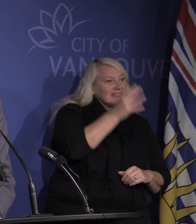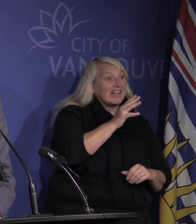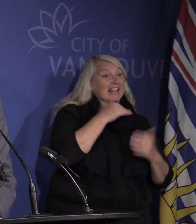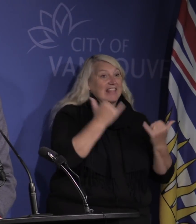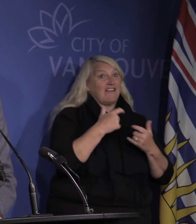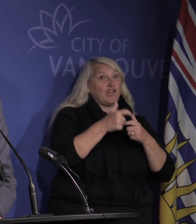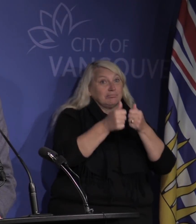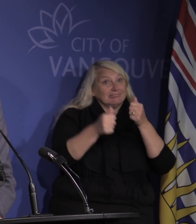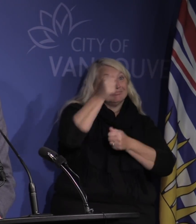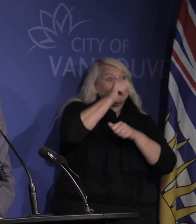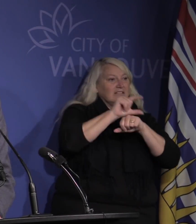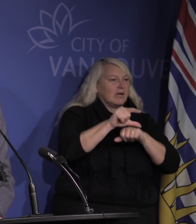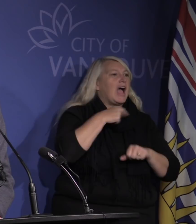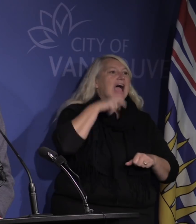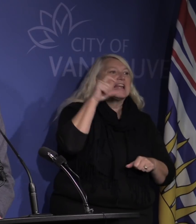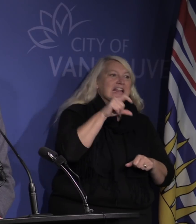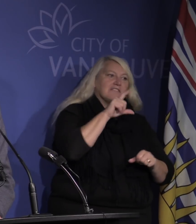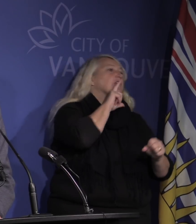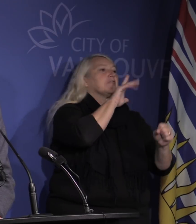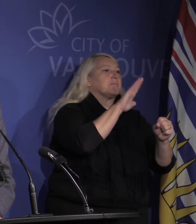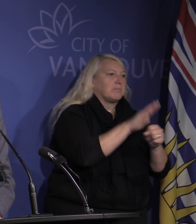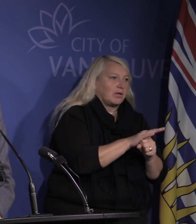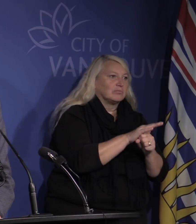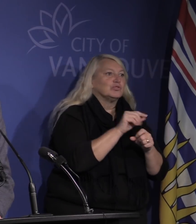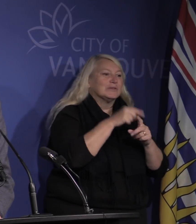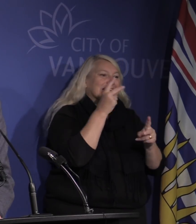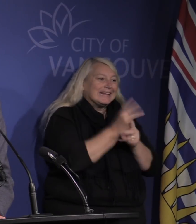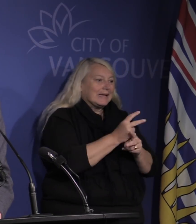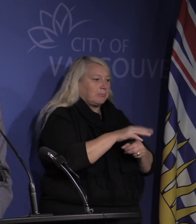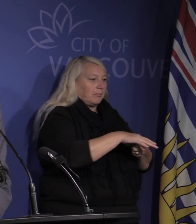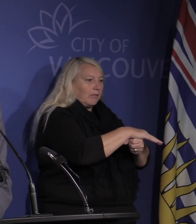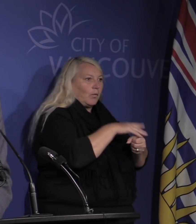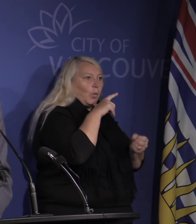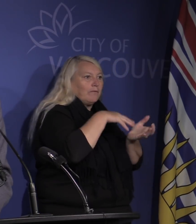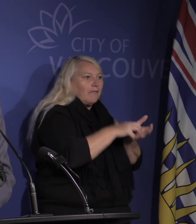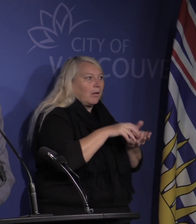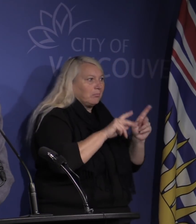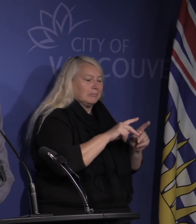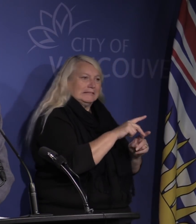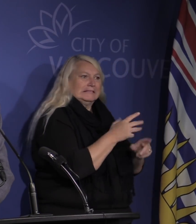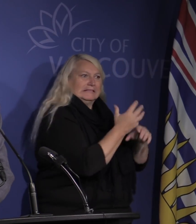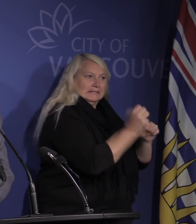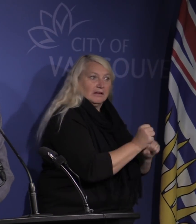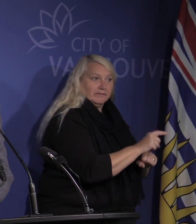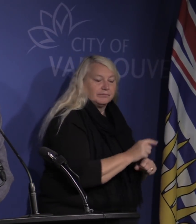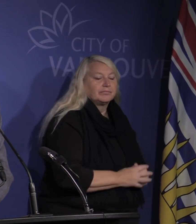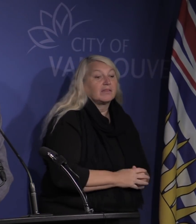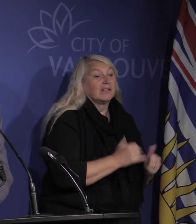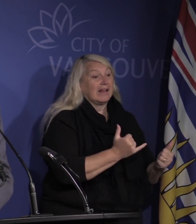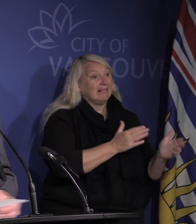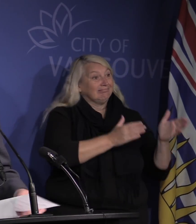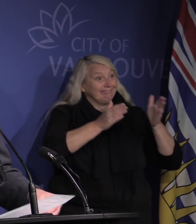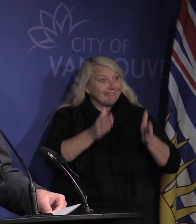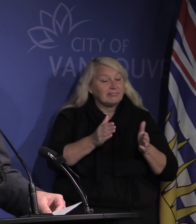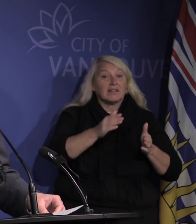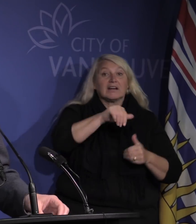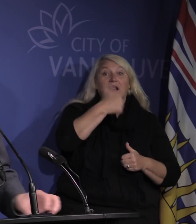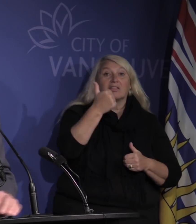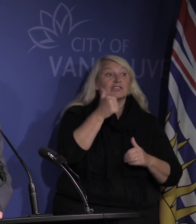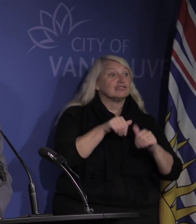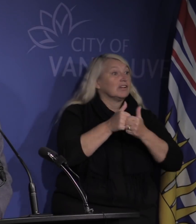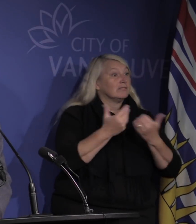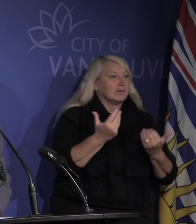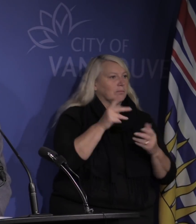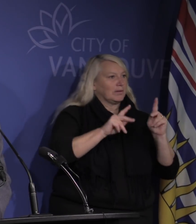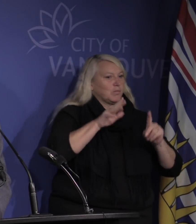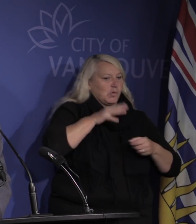commitments that we will get whatever we need to keep vulnerable people safe. The second set of challenges are those facing workers. Right